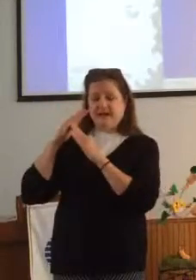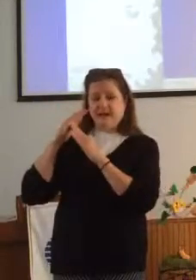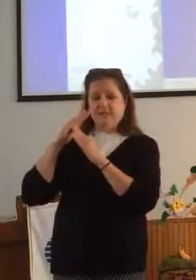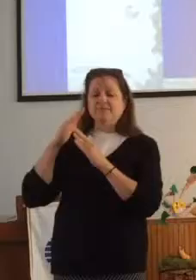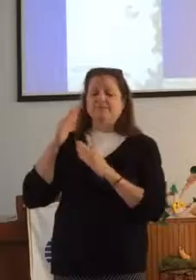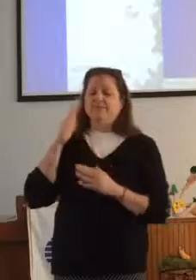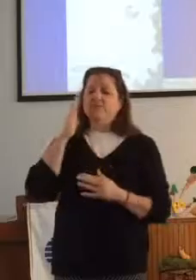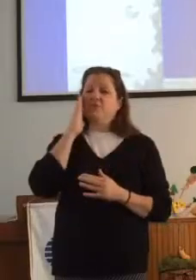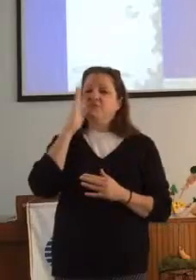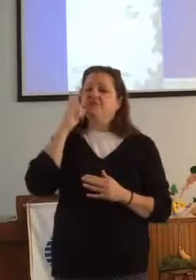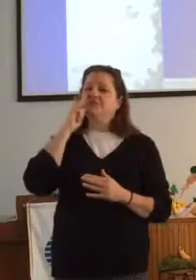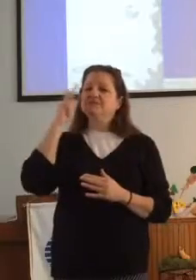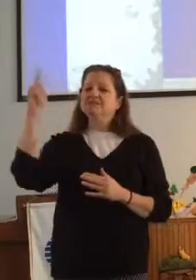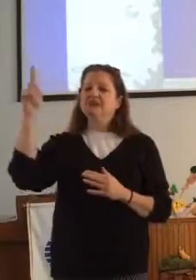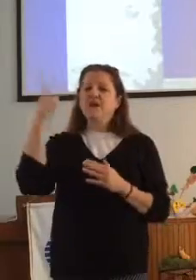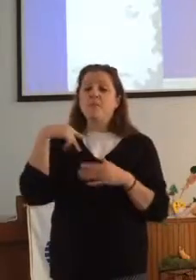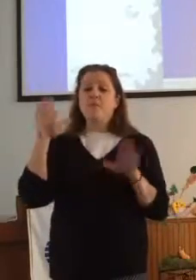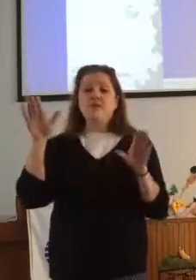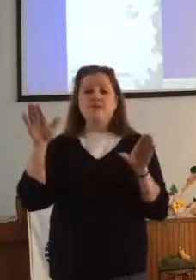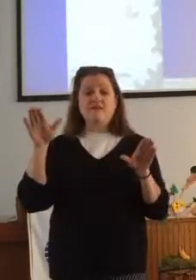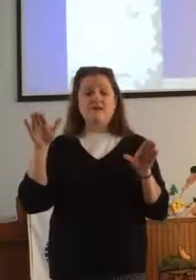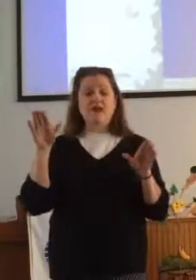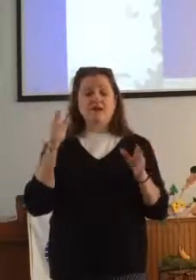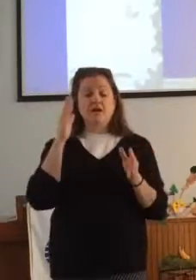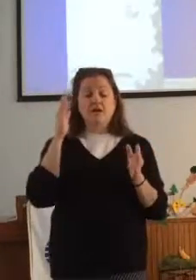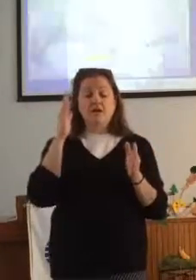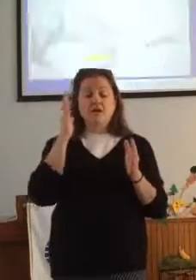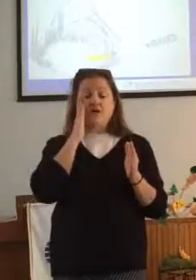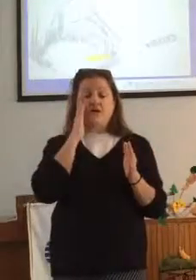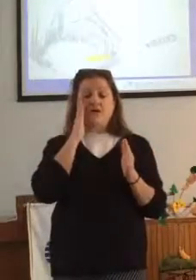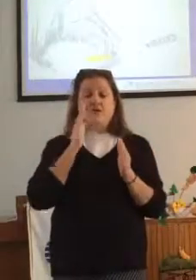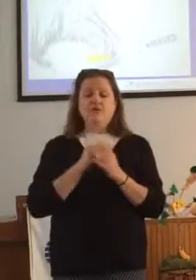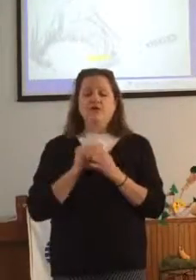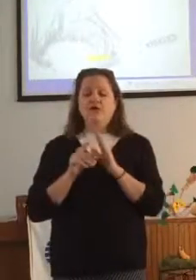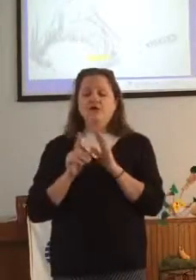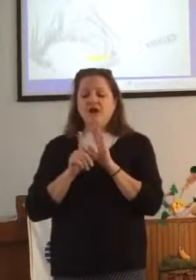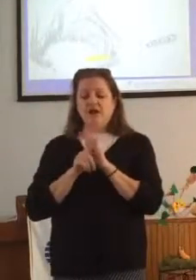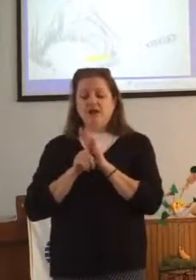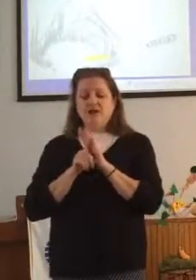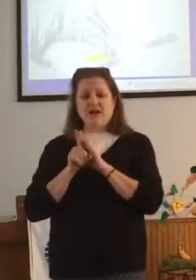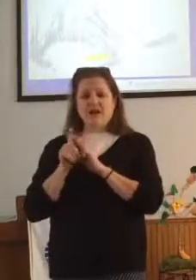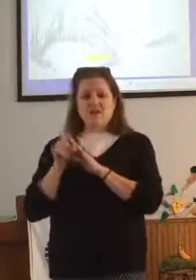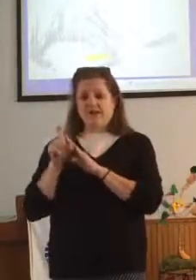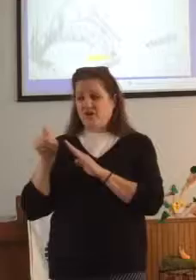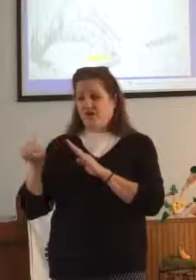see butterflies alone. And the caterpillar died.